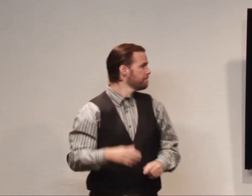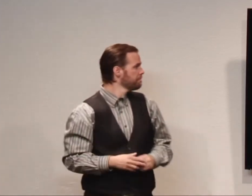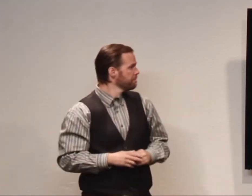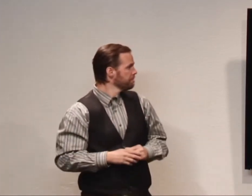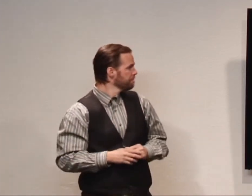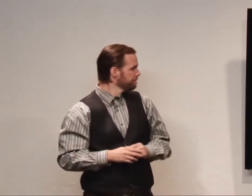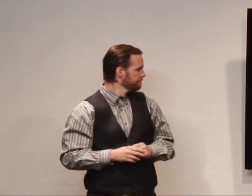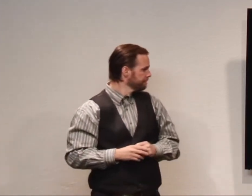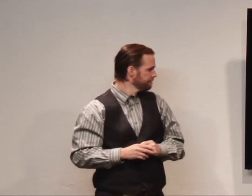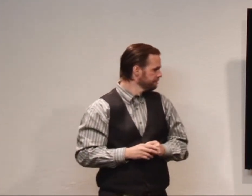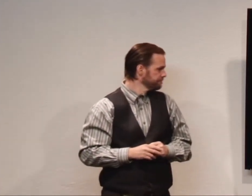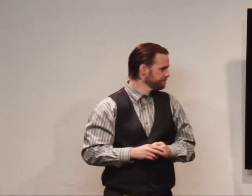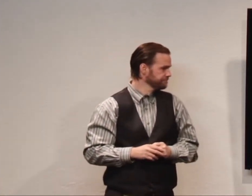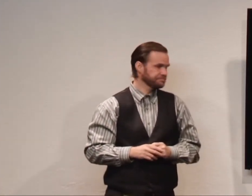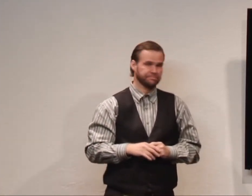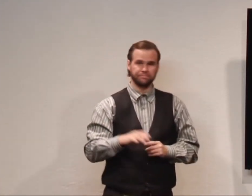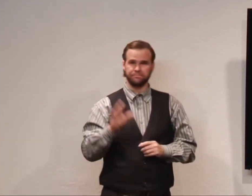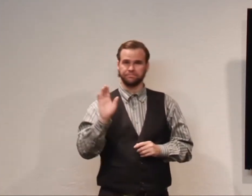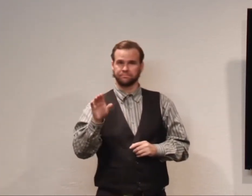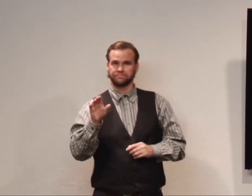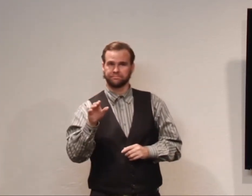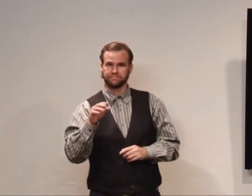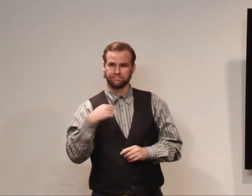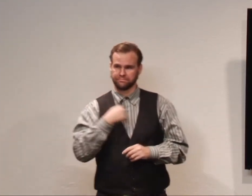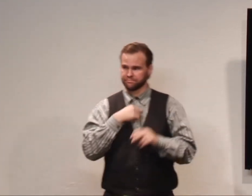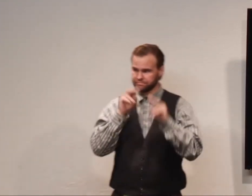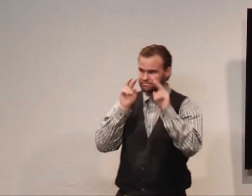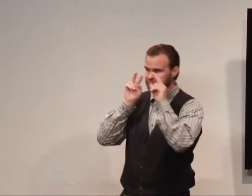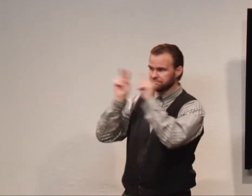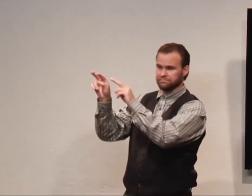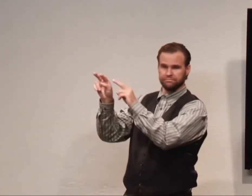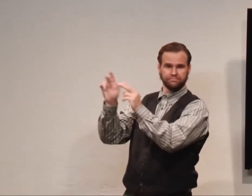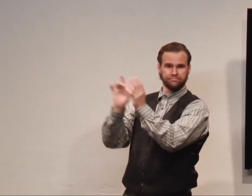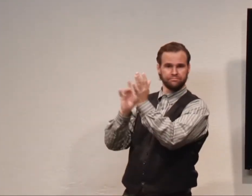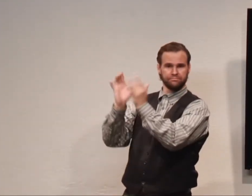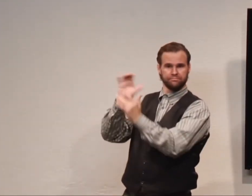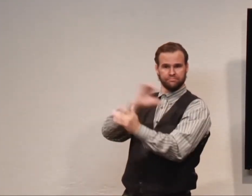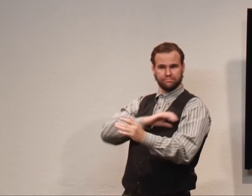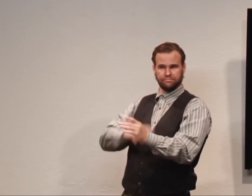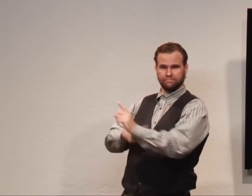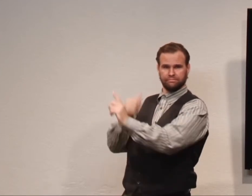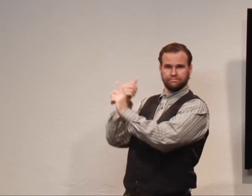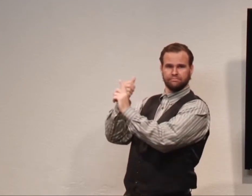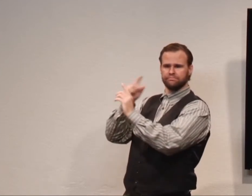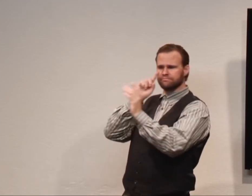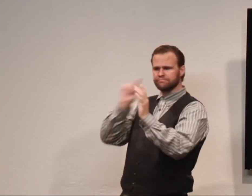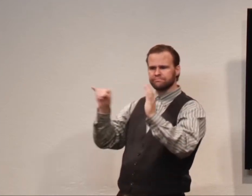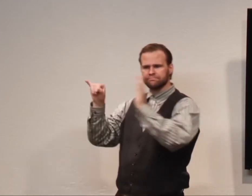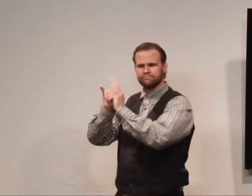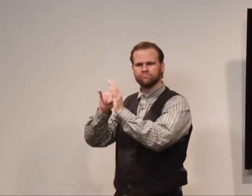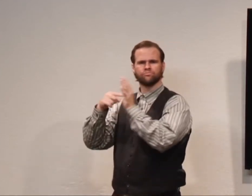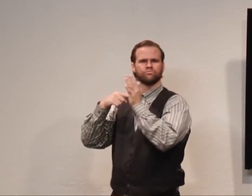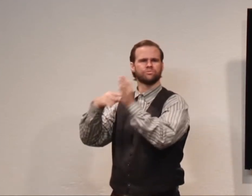have very special and significant representations. So we're going to talk about that.